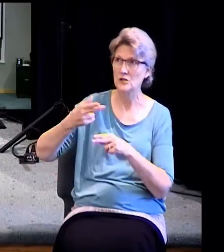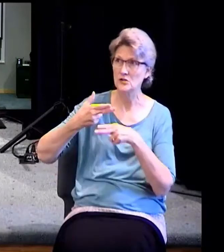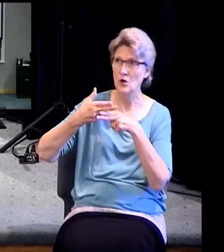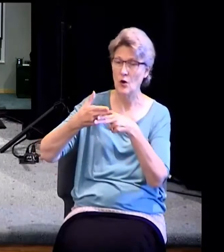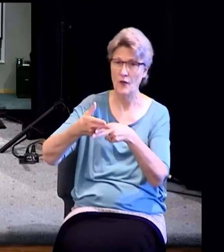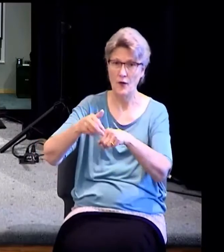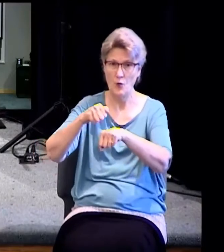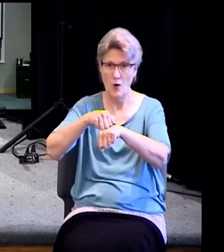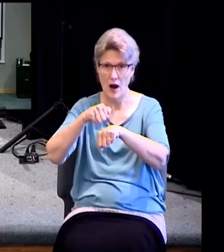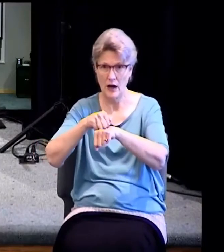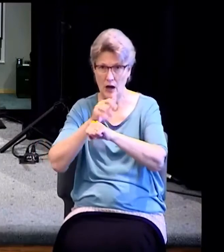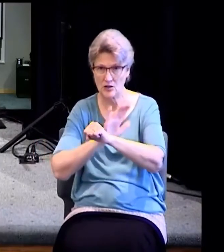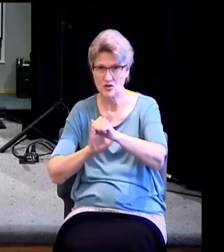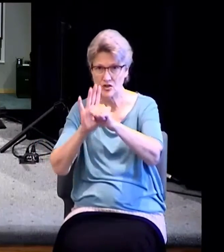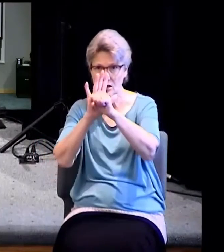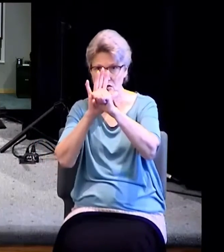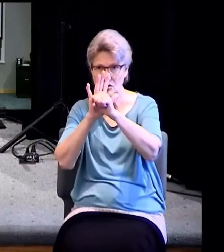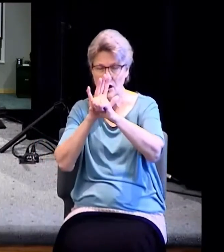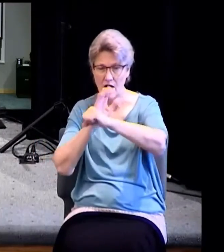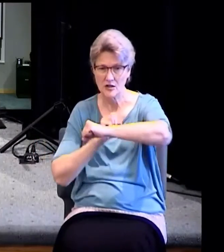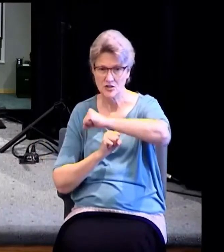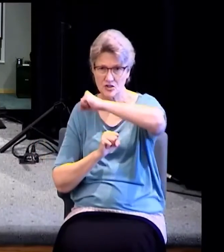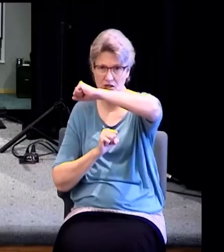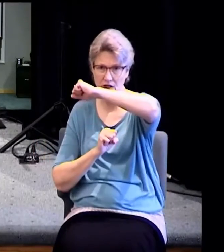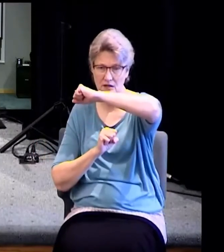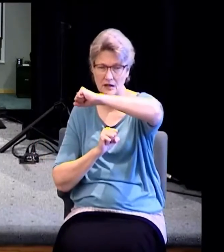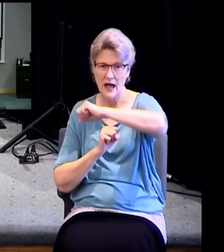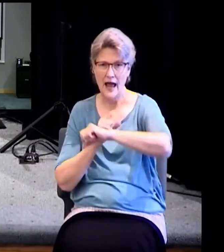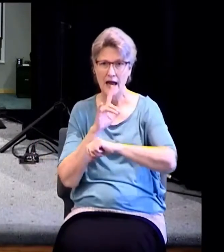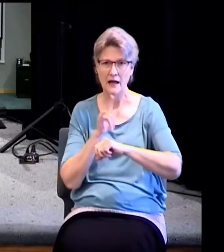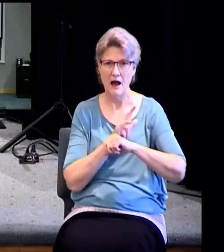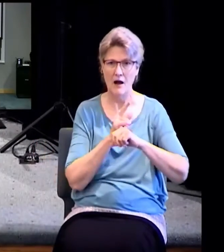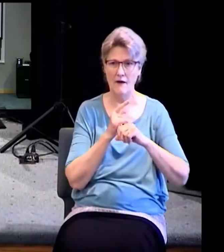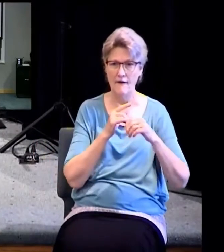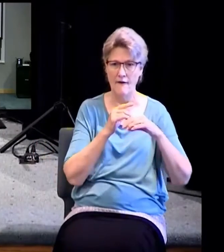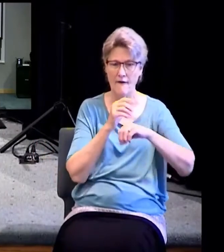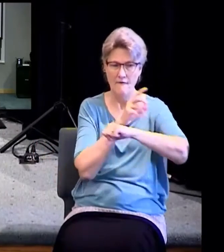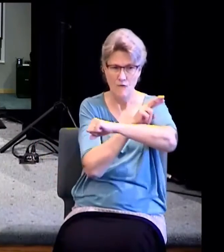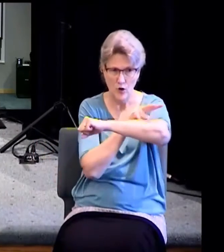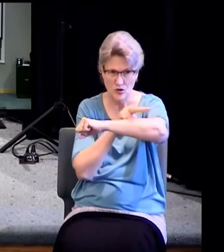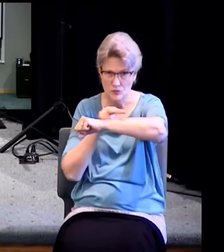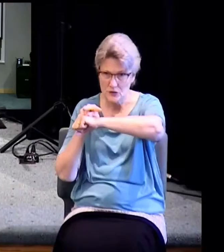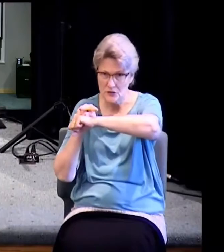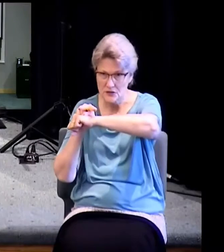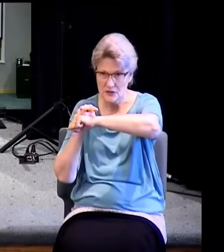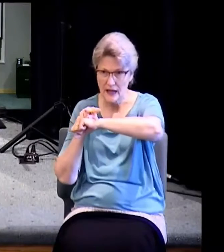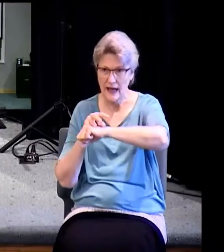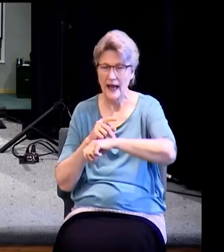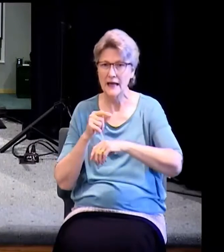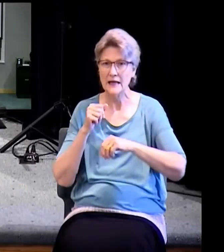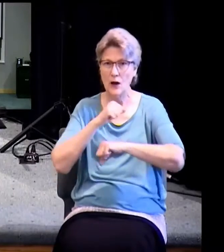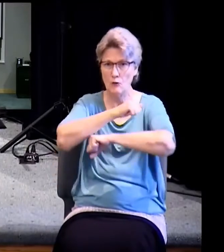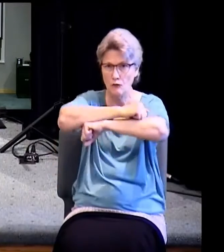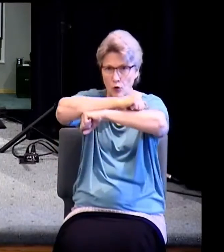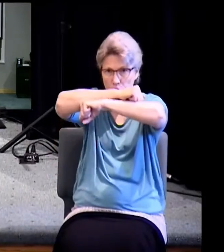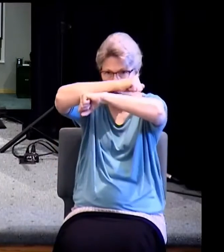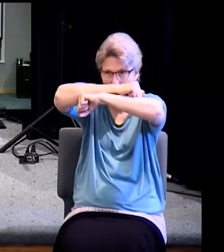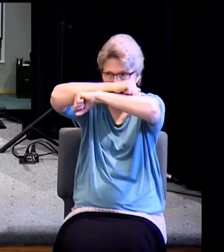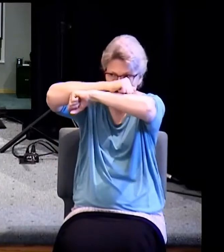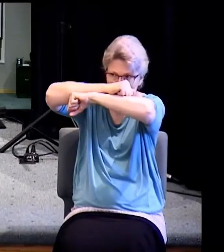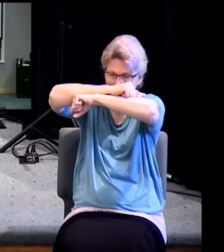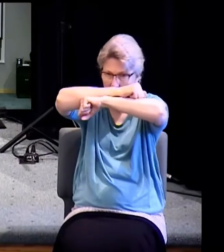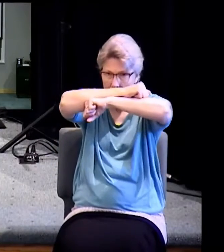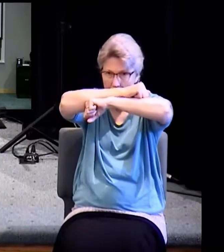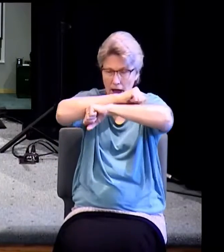our fortress. And He reveals Himself to us through His Word. This Word is